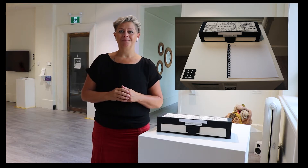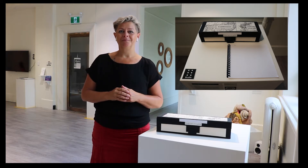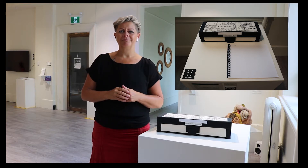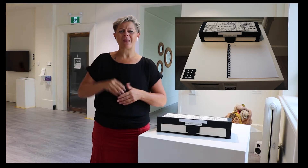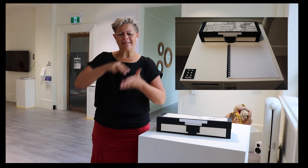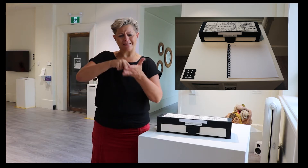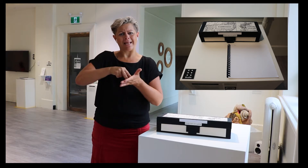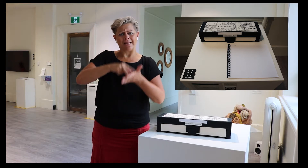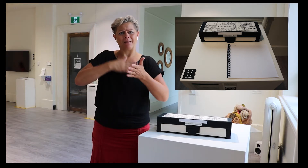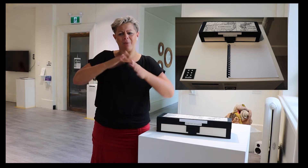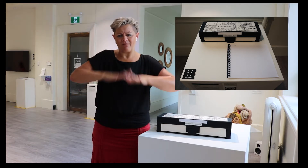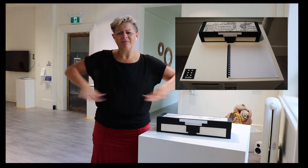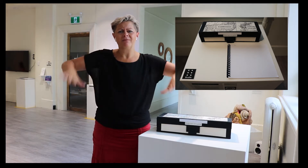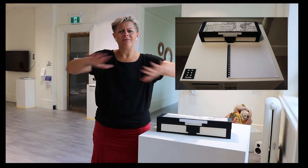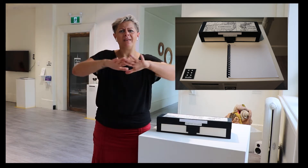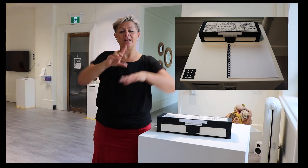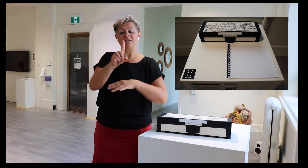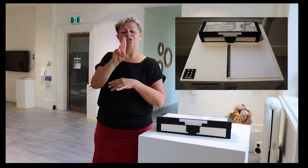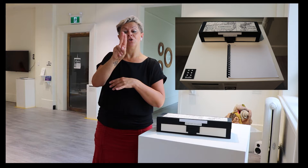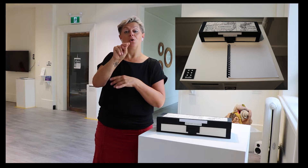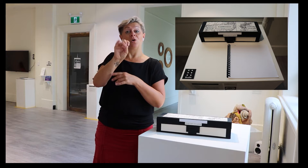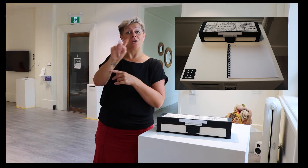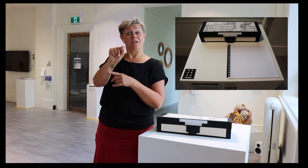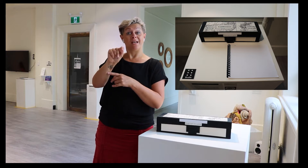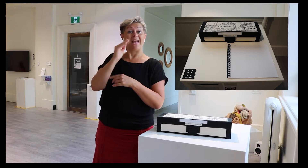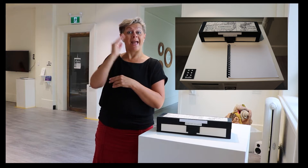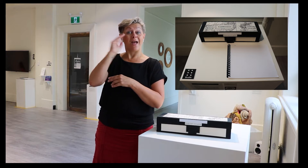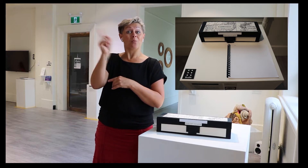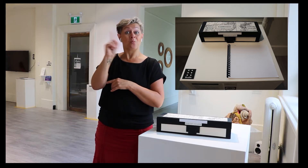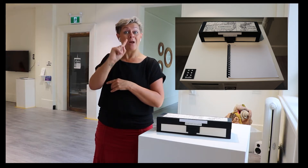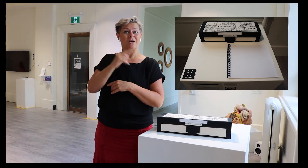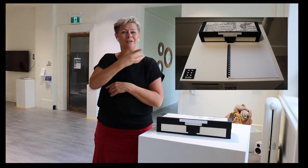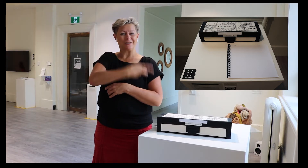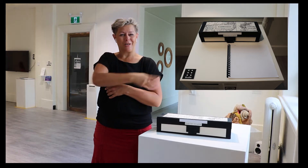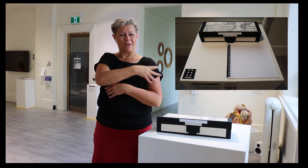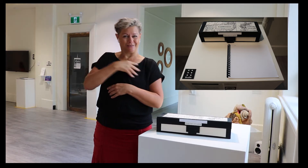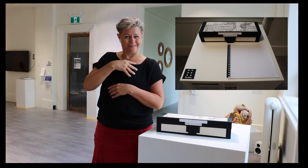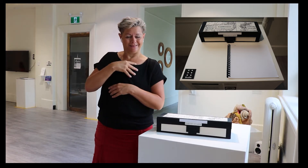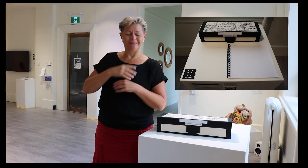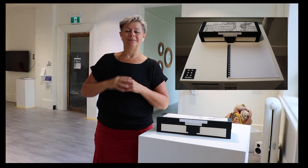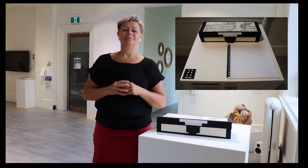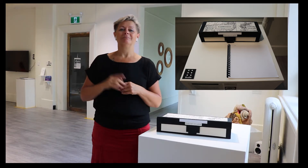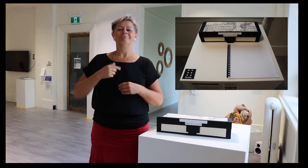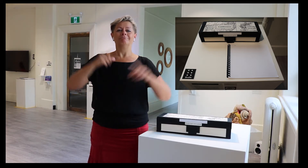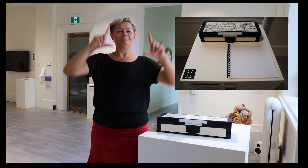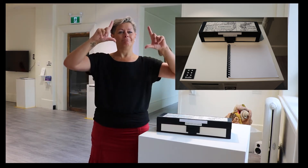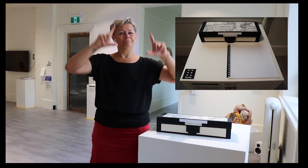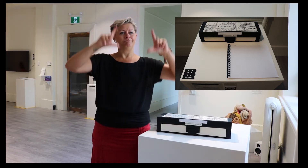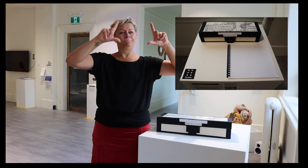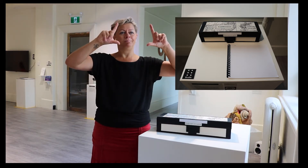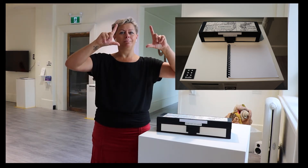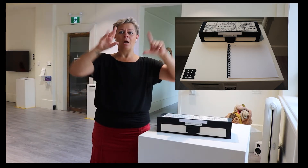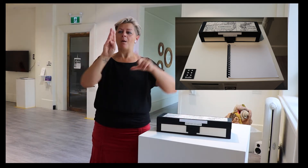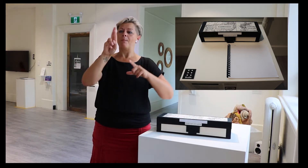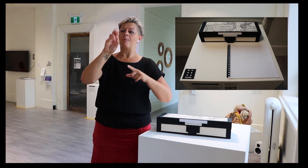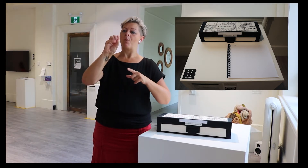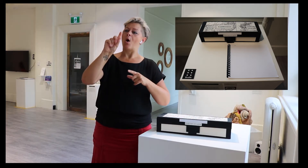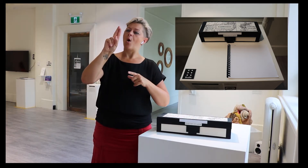Standing in my field on Dunnet Head in the north coast of Scotland, Caithness, I took this photo of Brow Village, where I